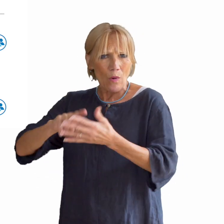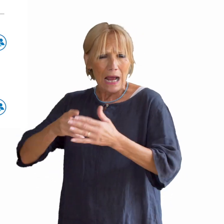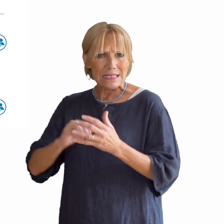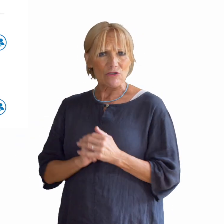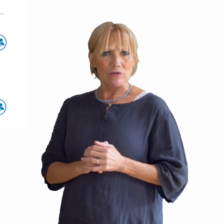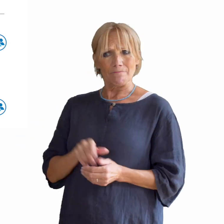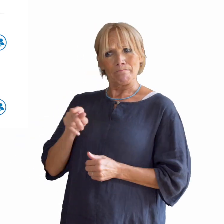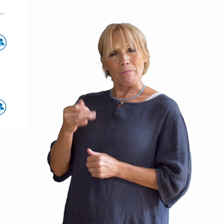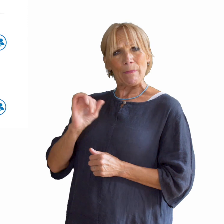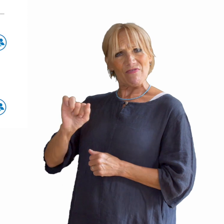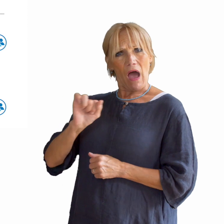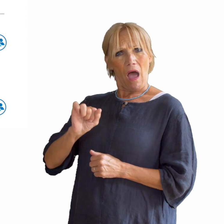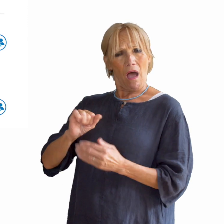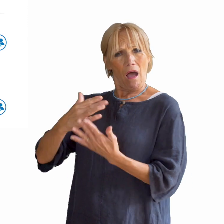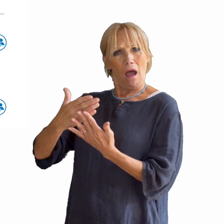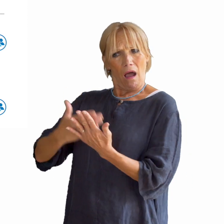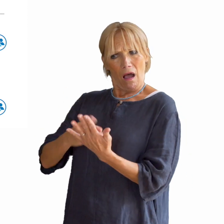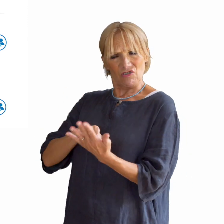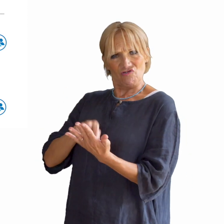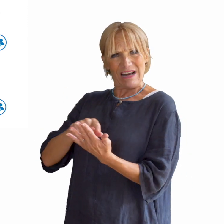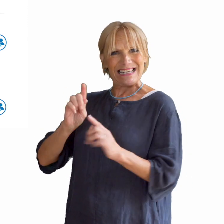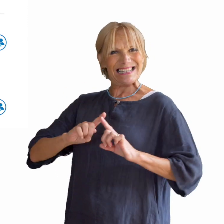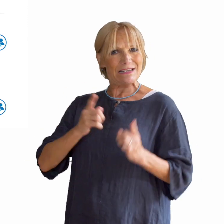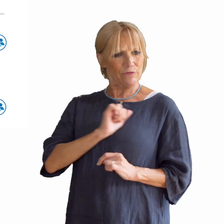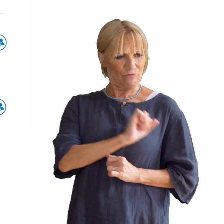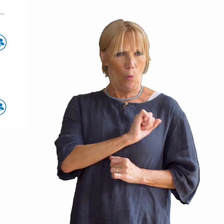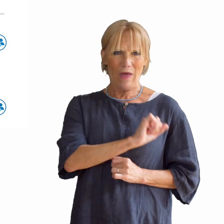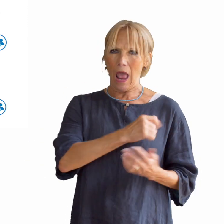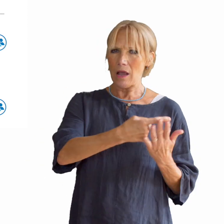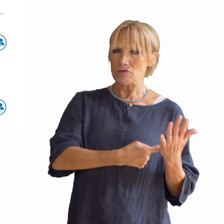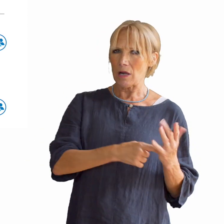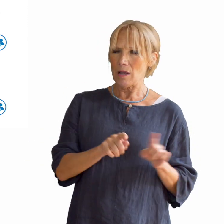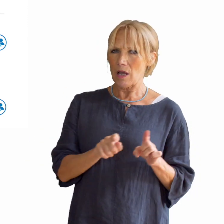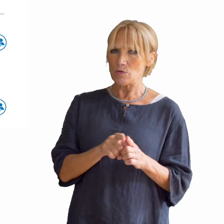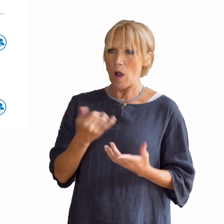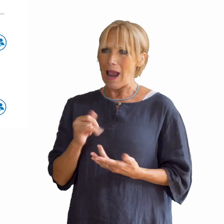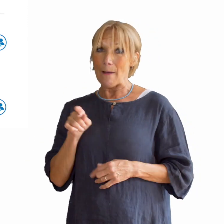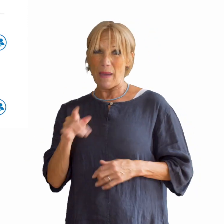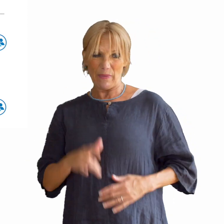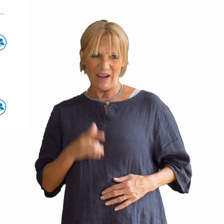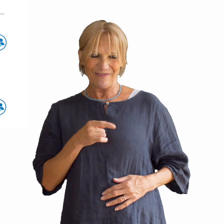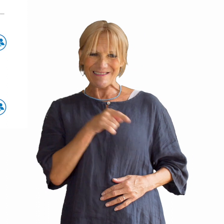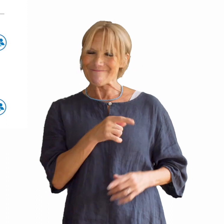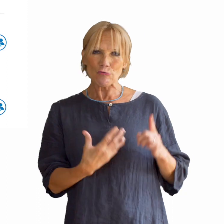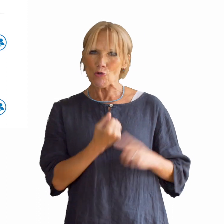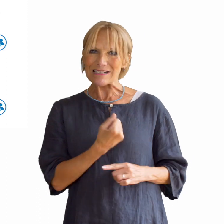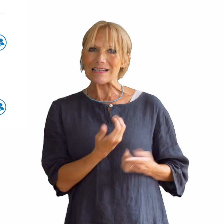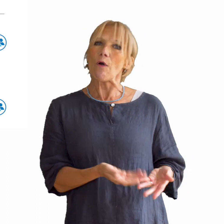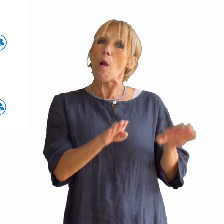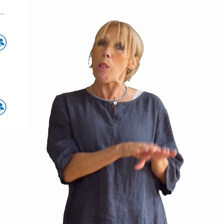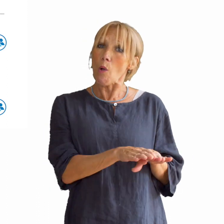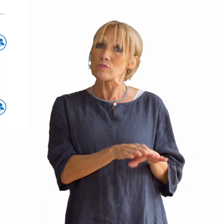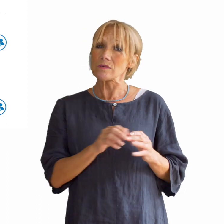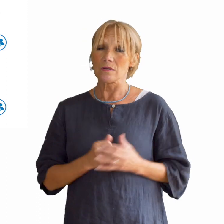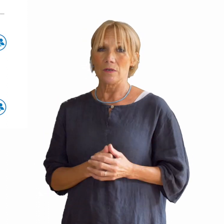community connections. Larger organisations may have an agenda that varies from the original meeting centre model and may close a